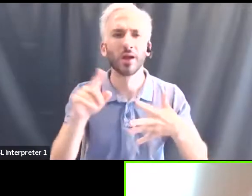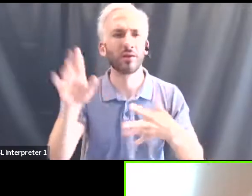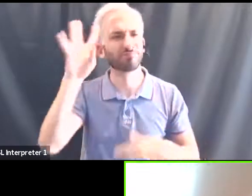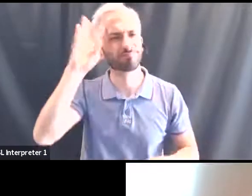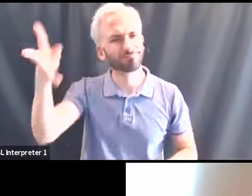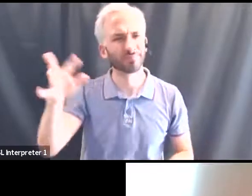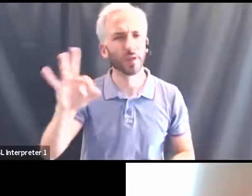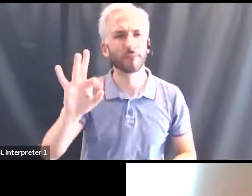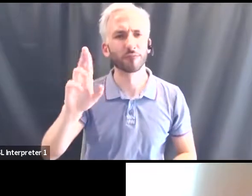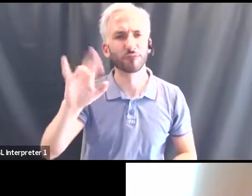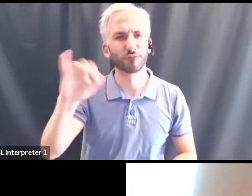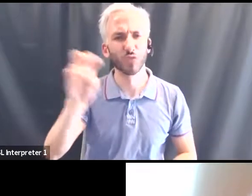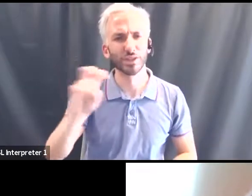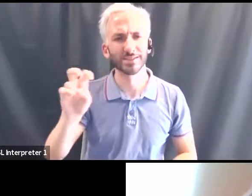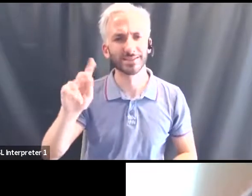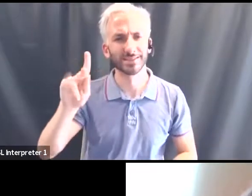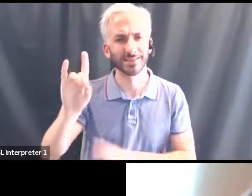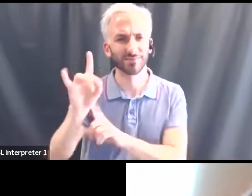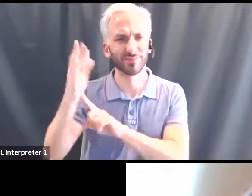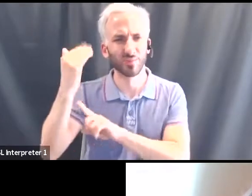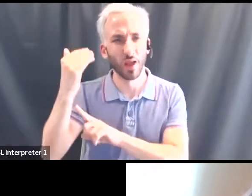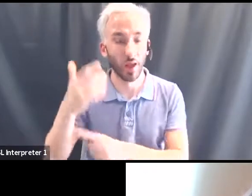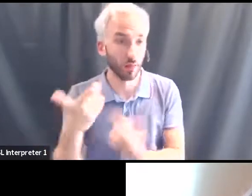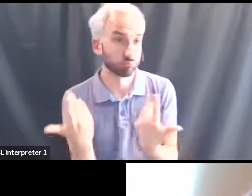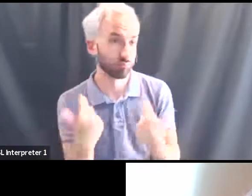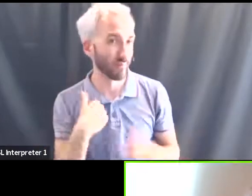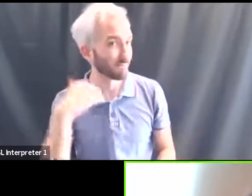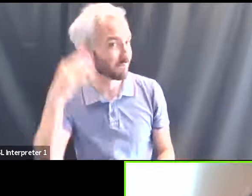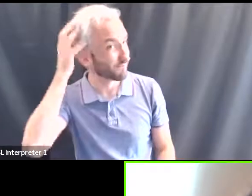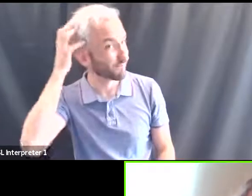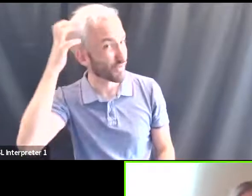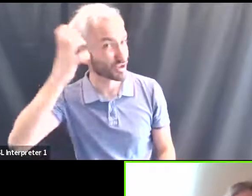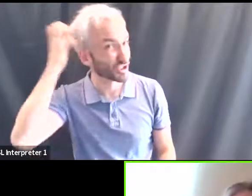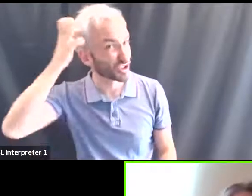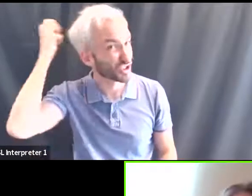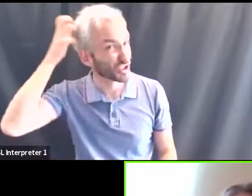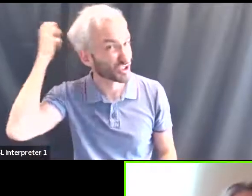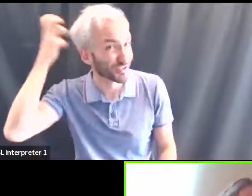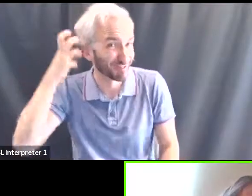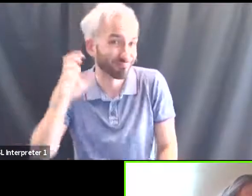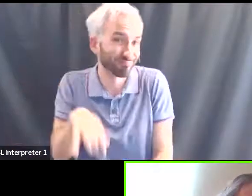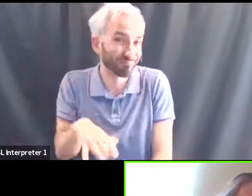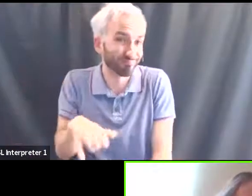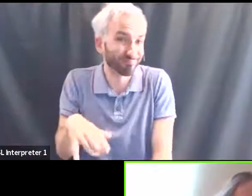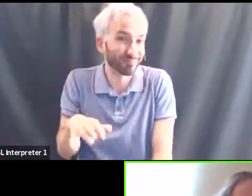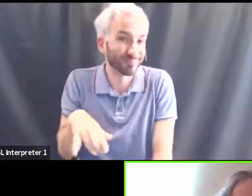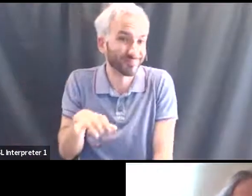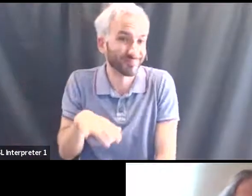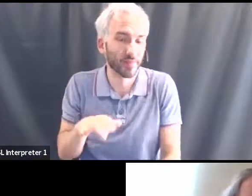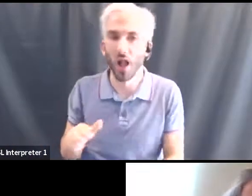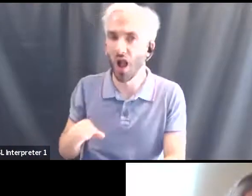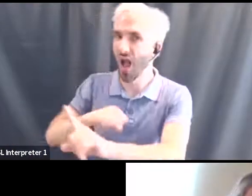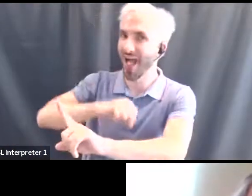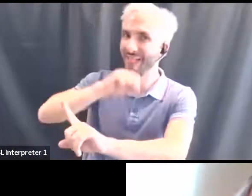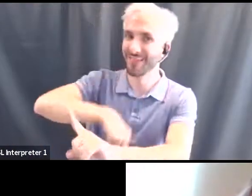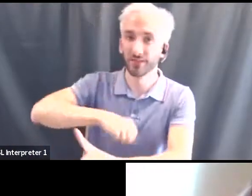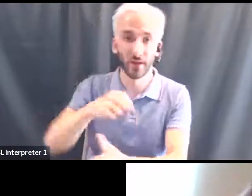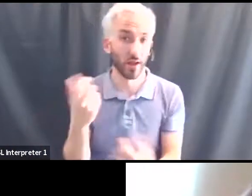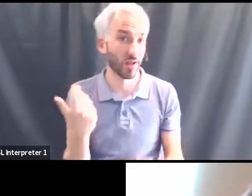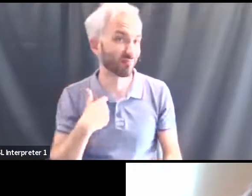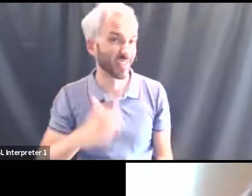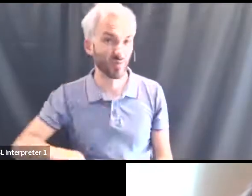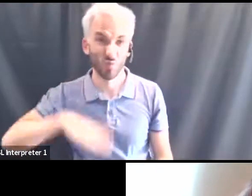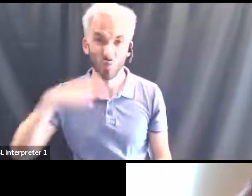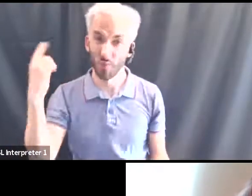Kid? The name Frizz Kid is because I have frizzy hair. I love it. That's awesome. I have big frizzy hair. I was like, you know